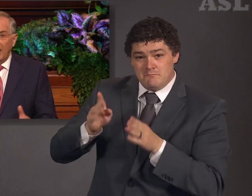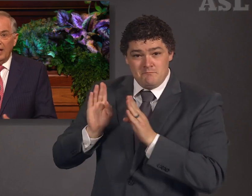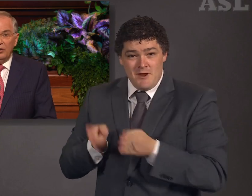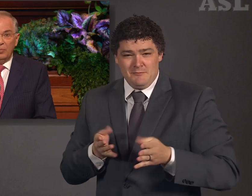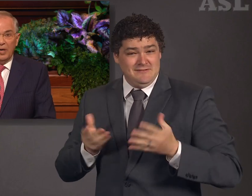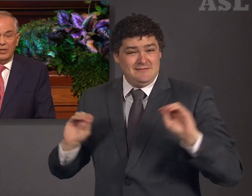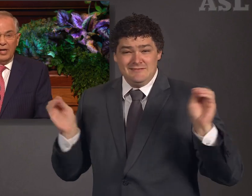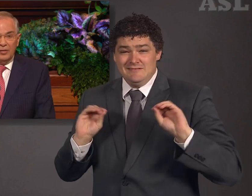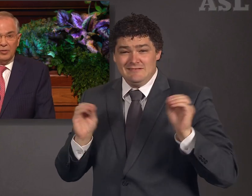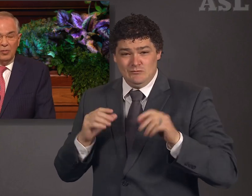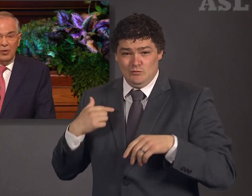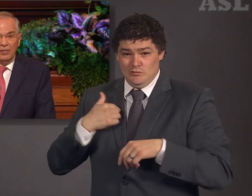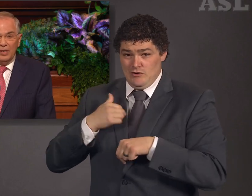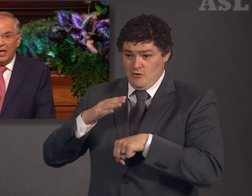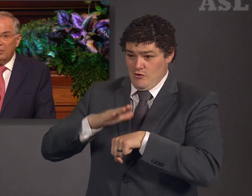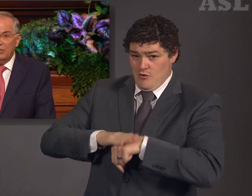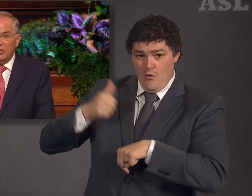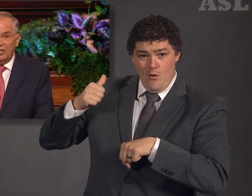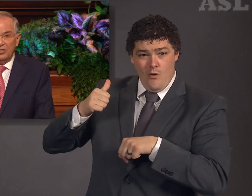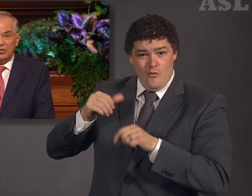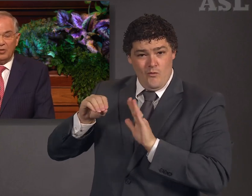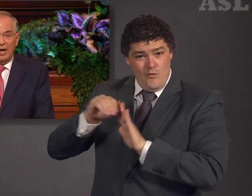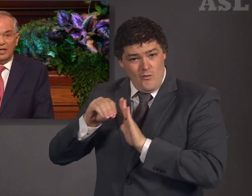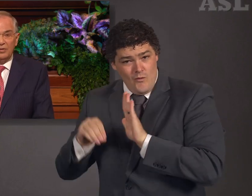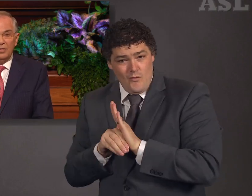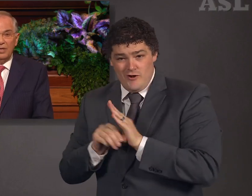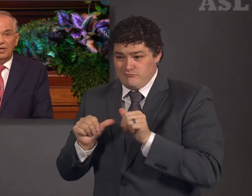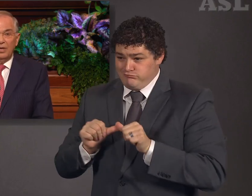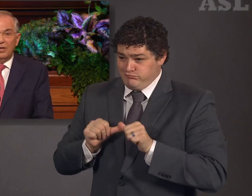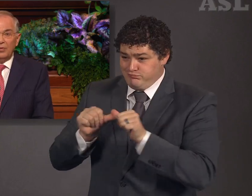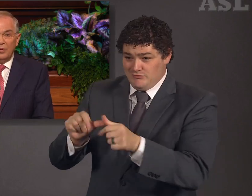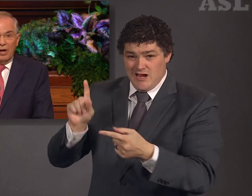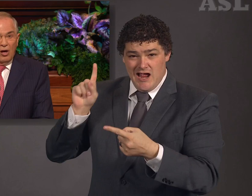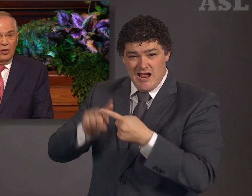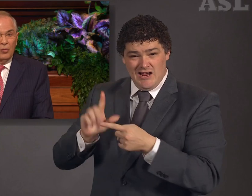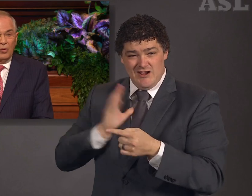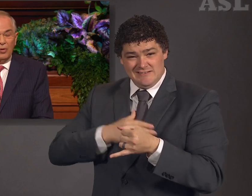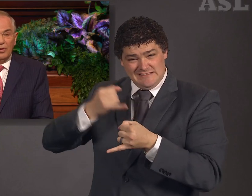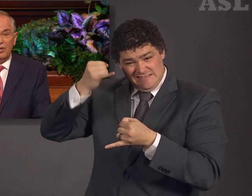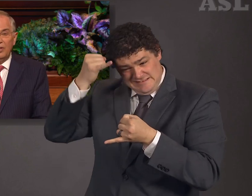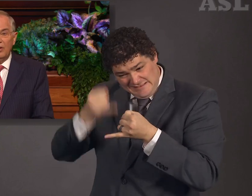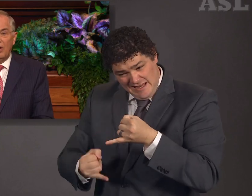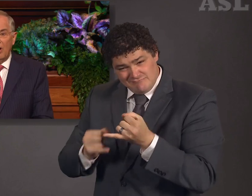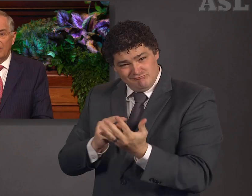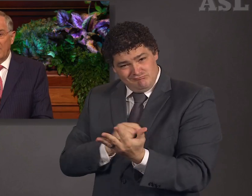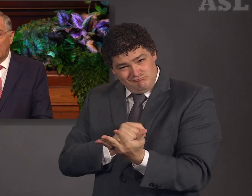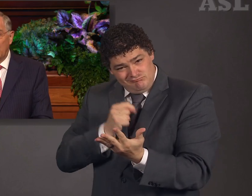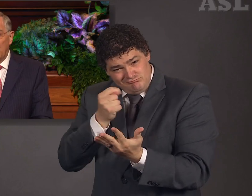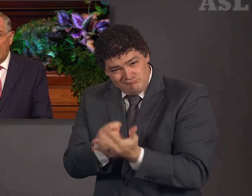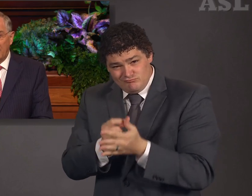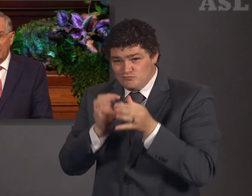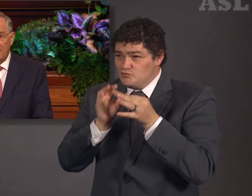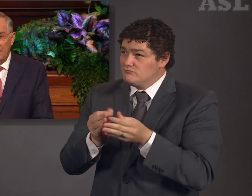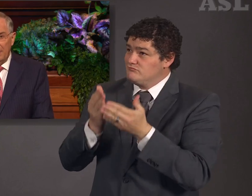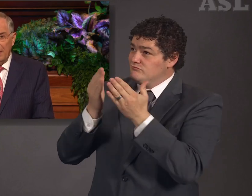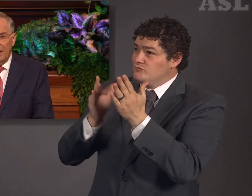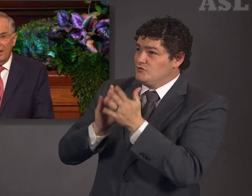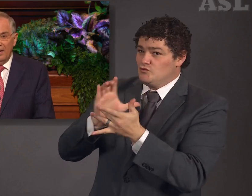and ordained to bear testimony of the name of Jesus Christ throughout all the world until our final